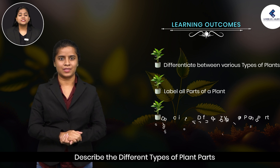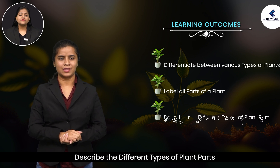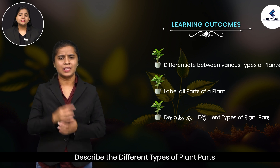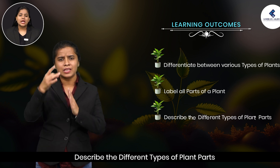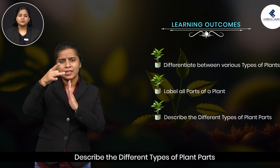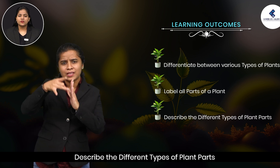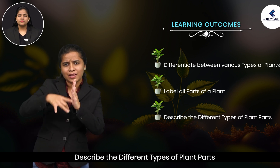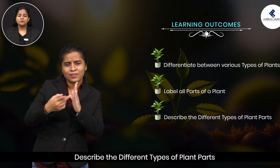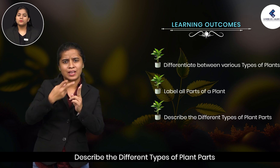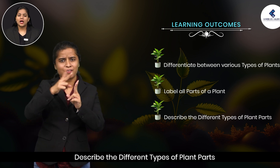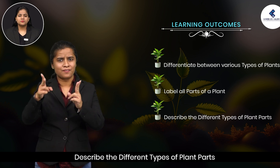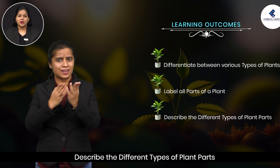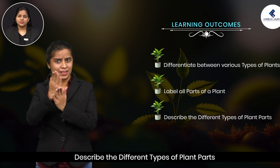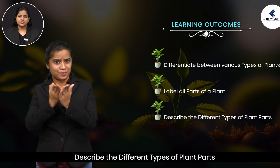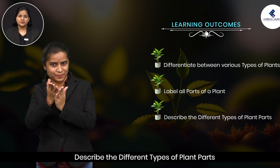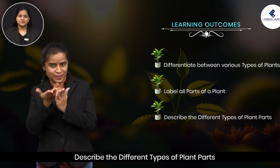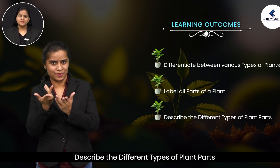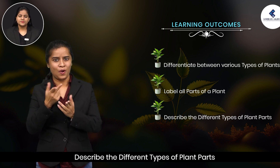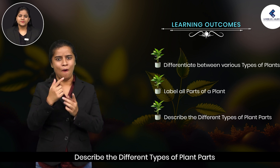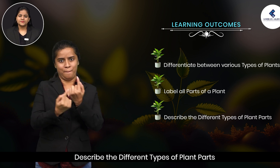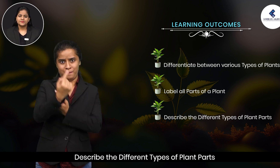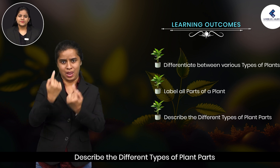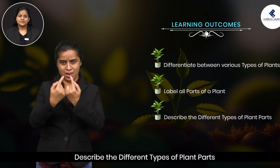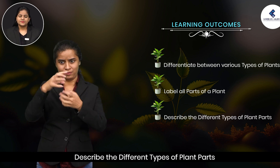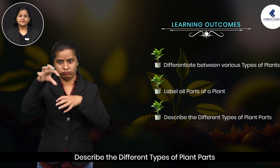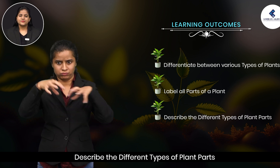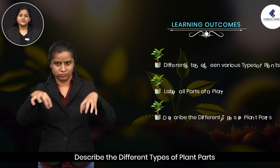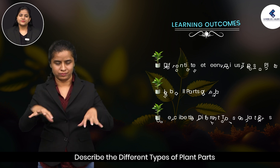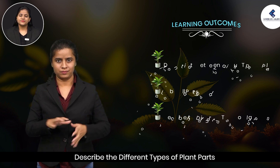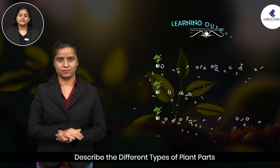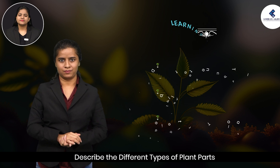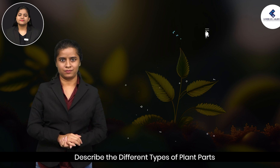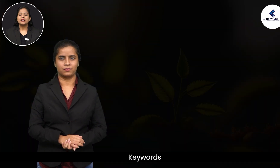Describe the different types of plant parts.